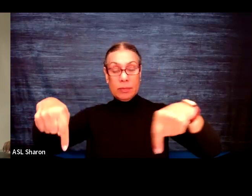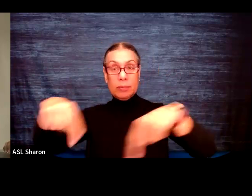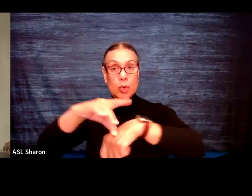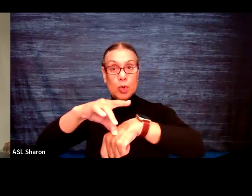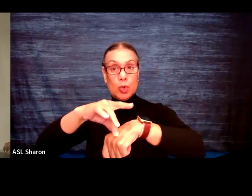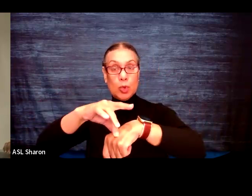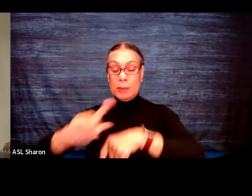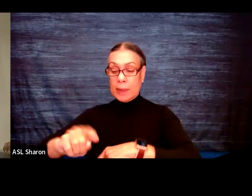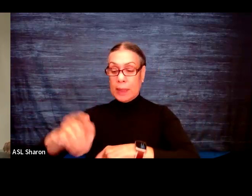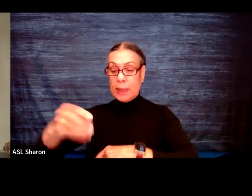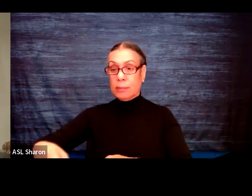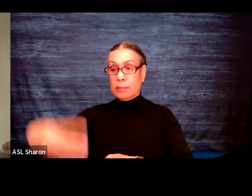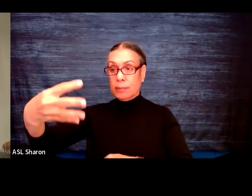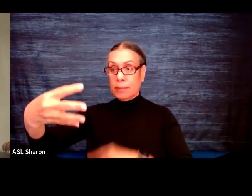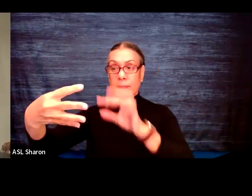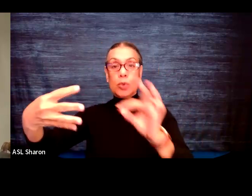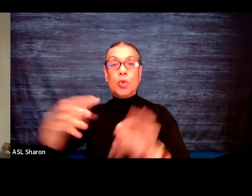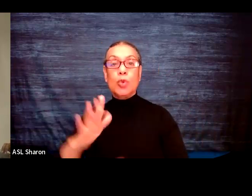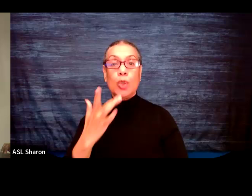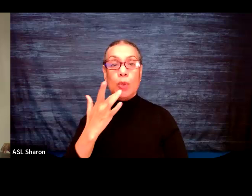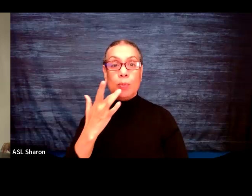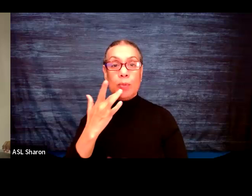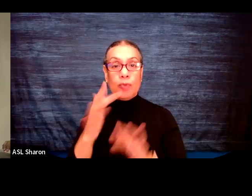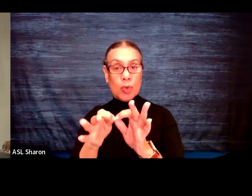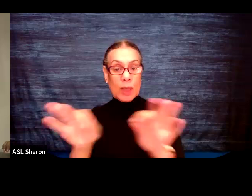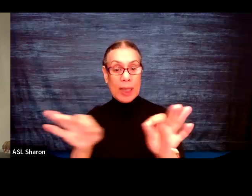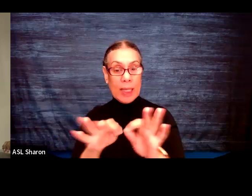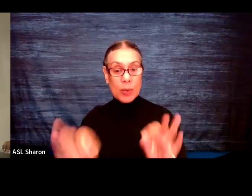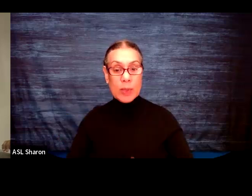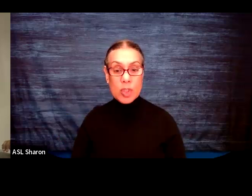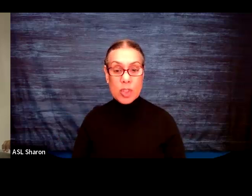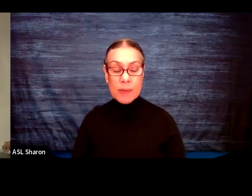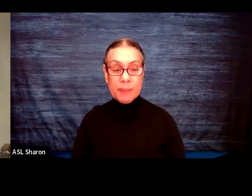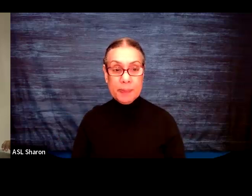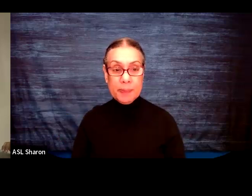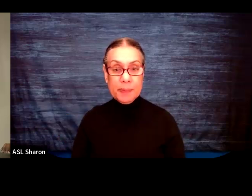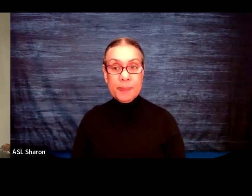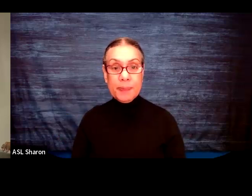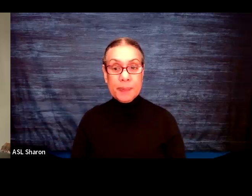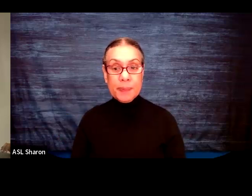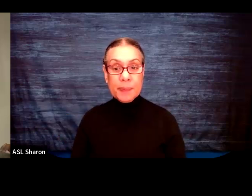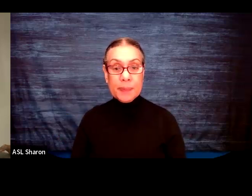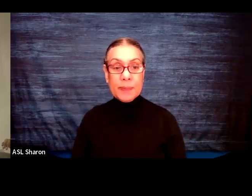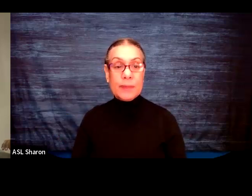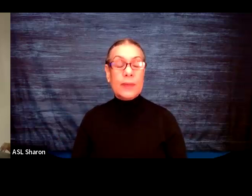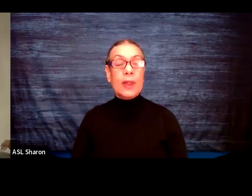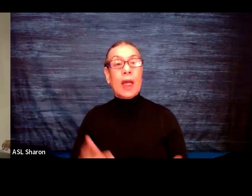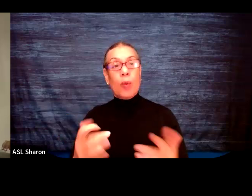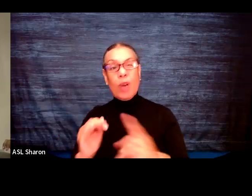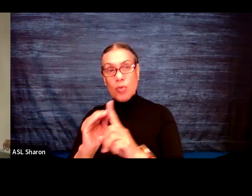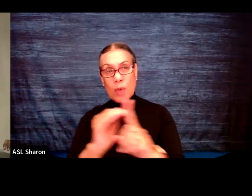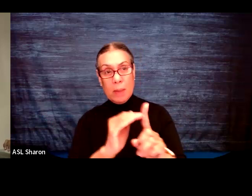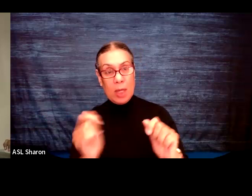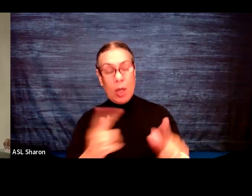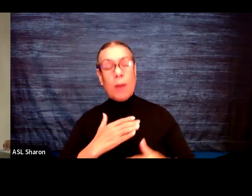Zoom participants should click the globe icon at the bottom of your screen to select your language preference. And I'd like to remind